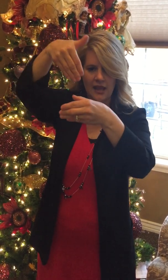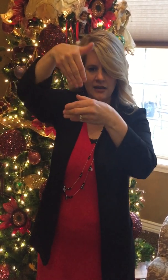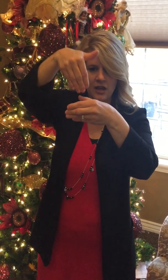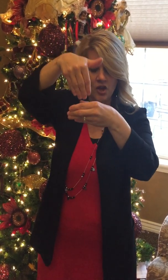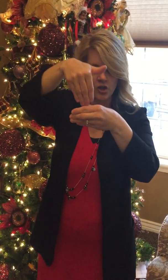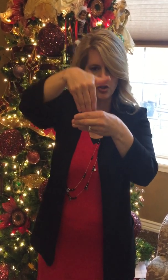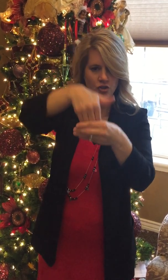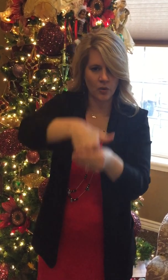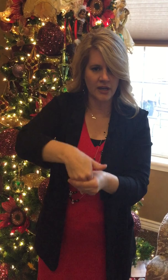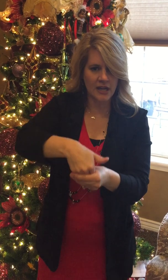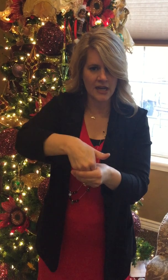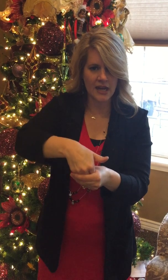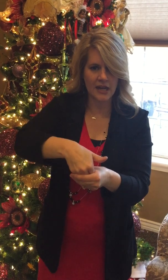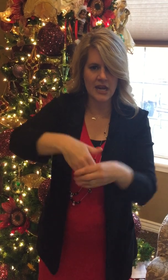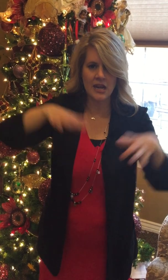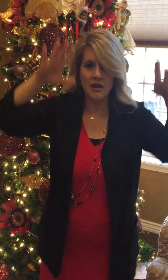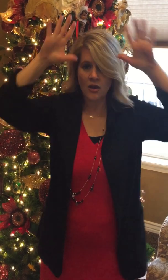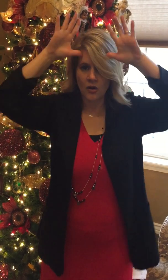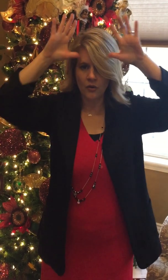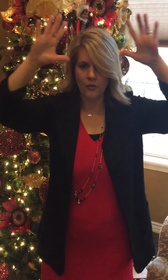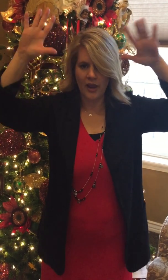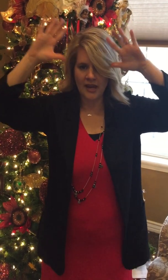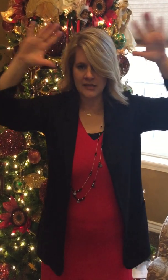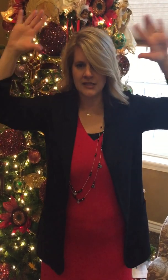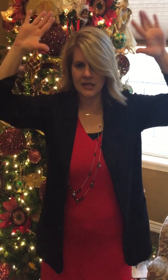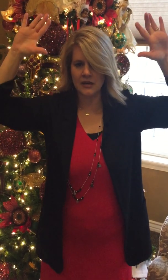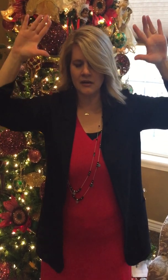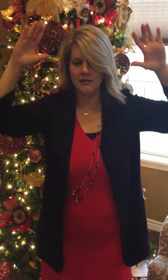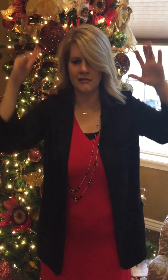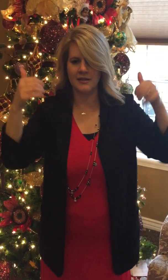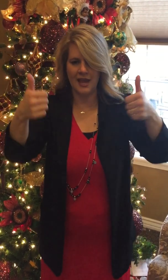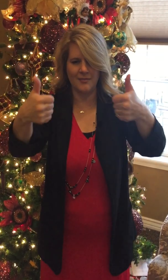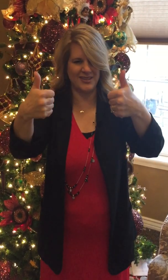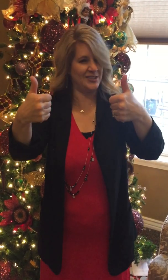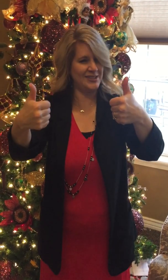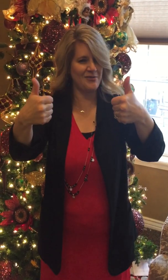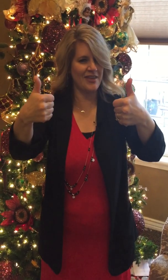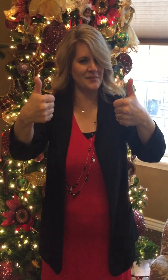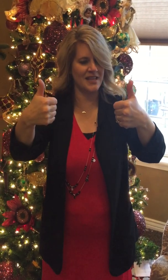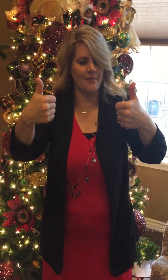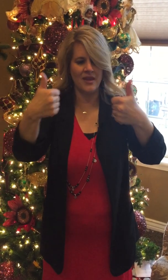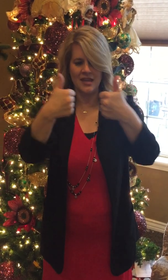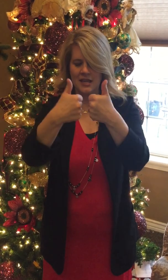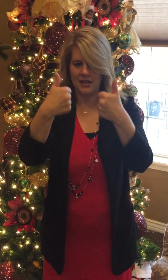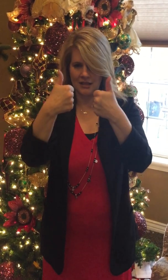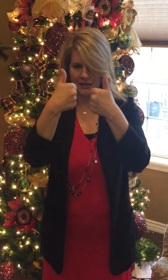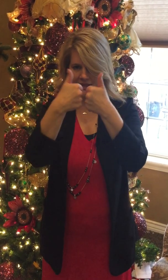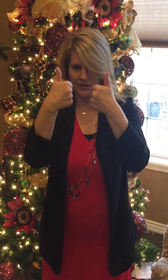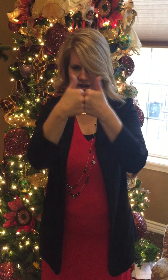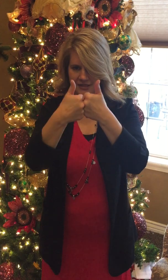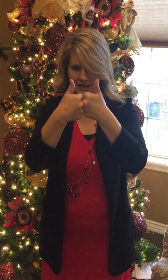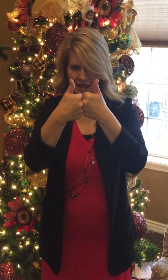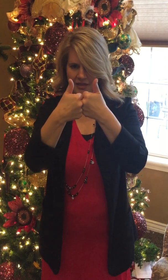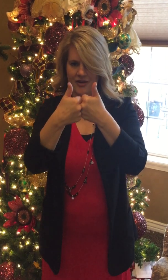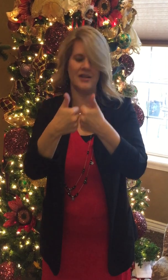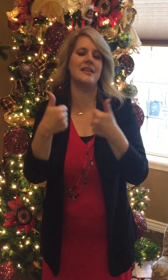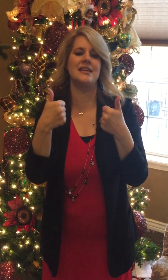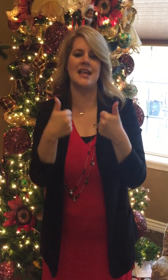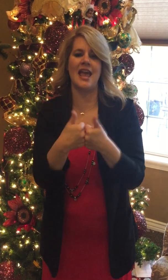hand? Join in any reindeer. Game is two thumbs up. Click your hands together.